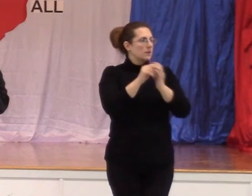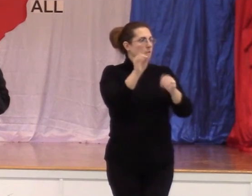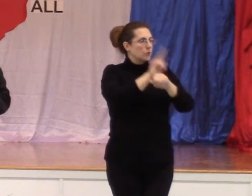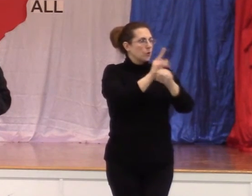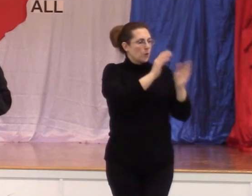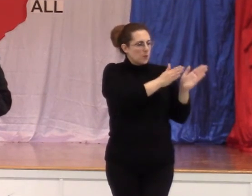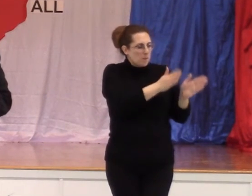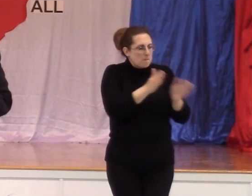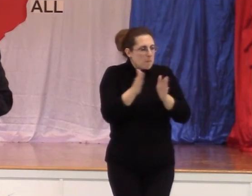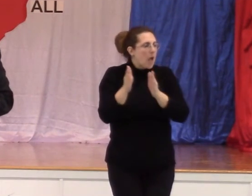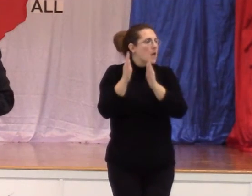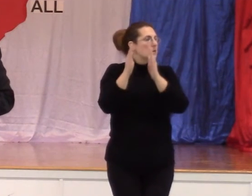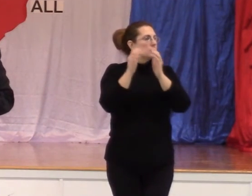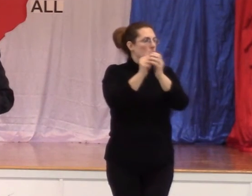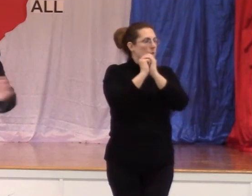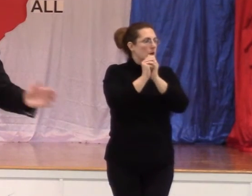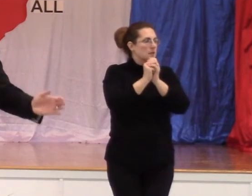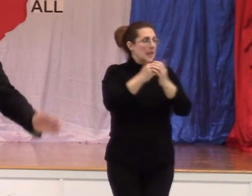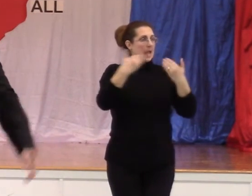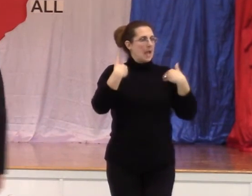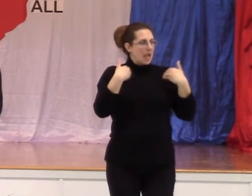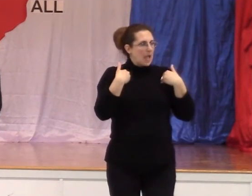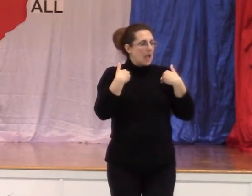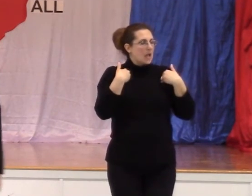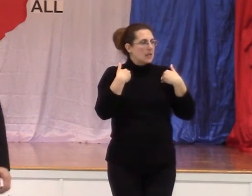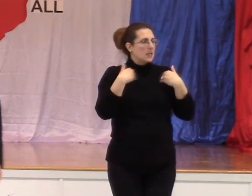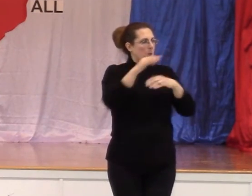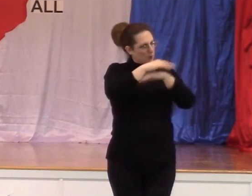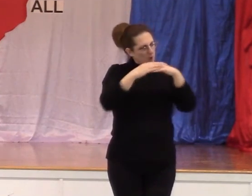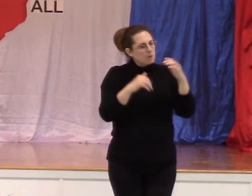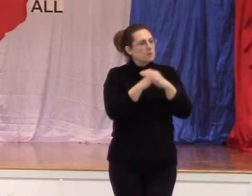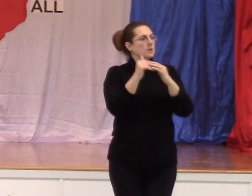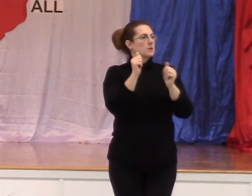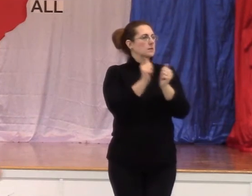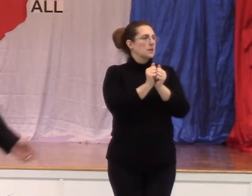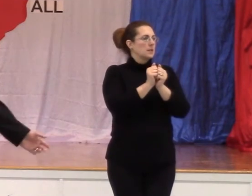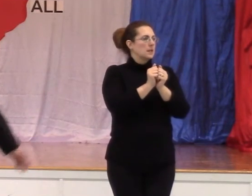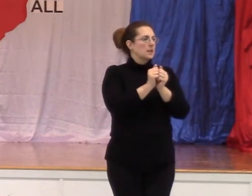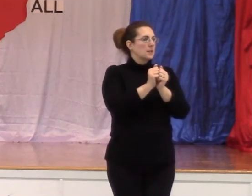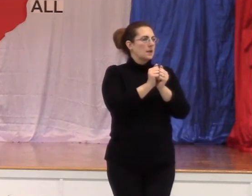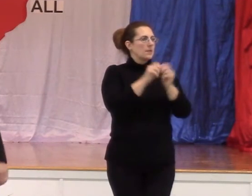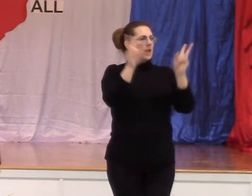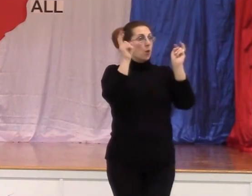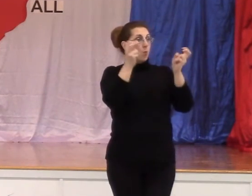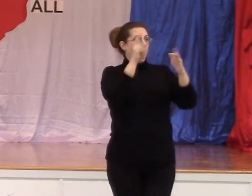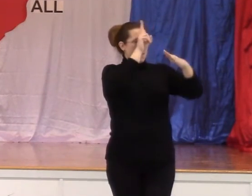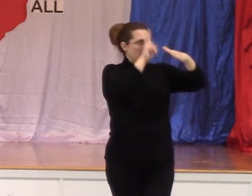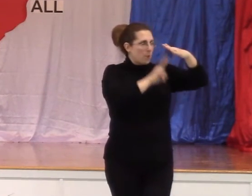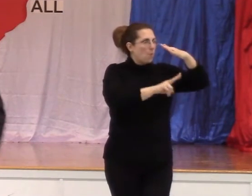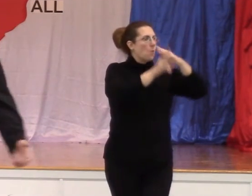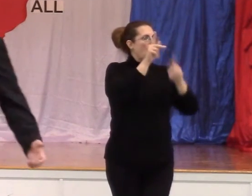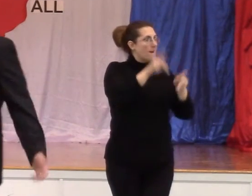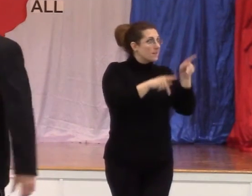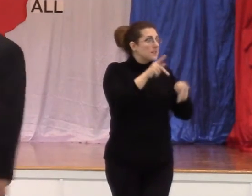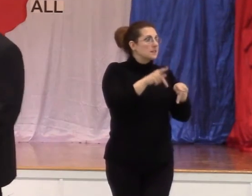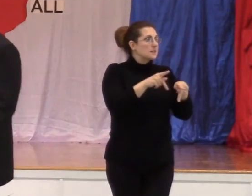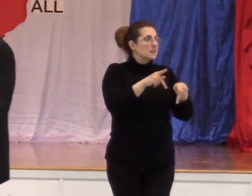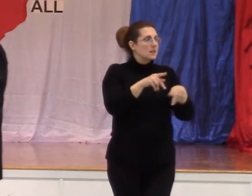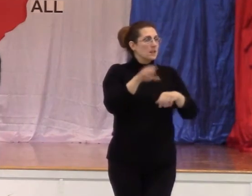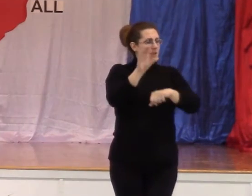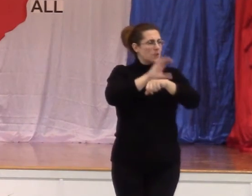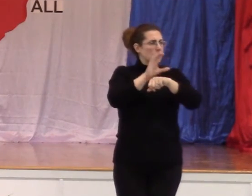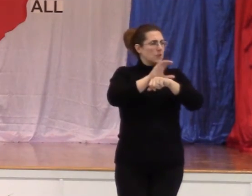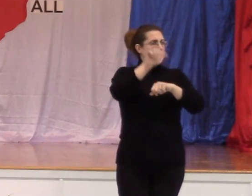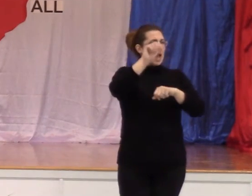already found and already had and already been accustomed to. They quote prophets. In fact, the church in Acts